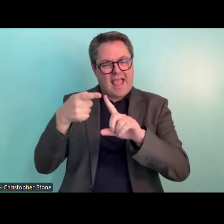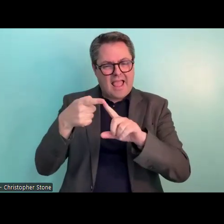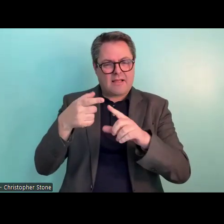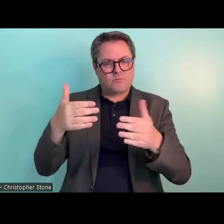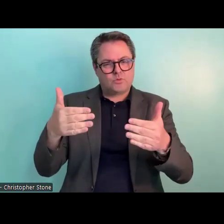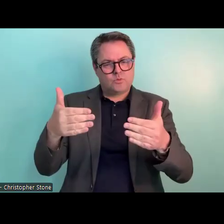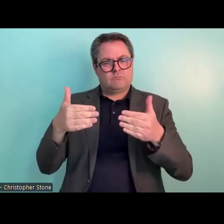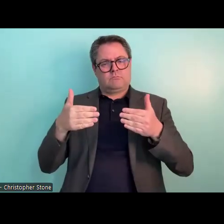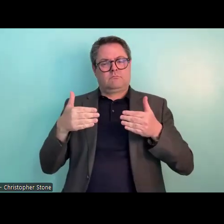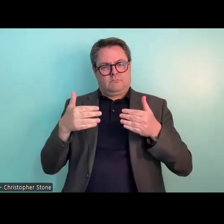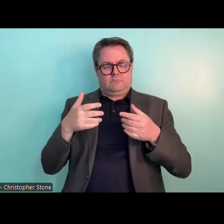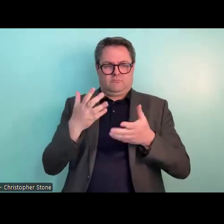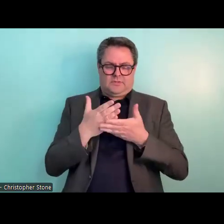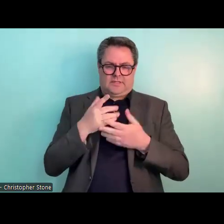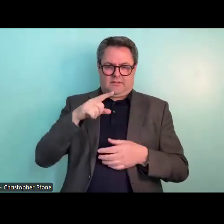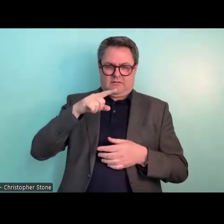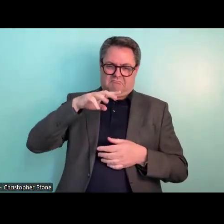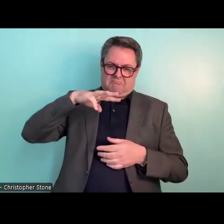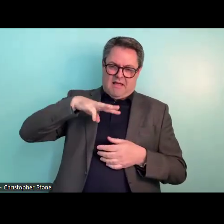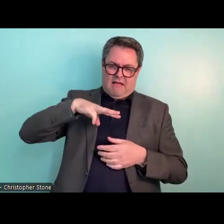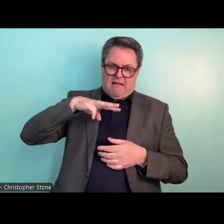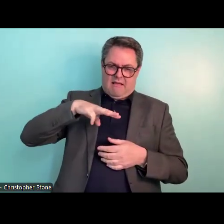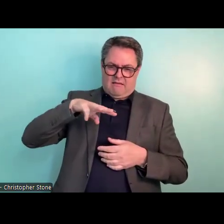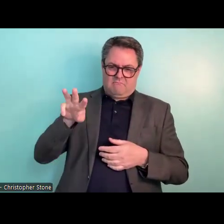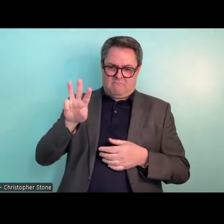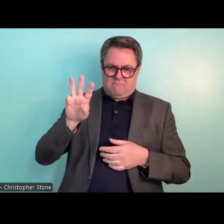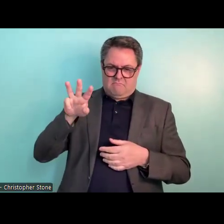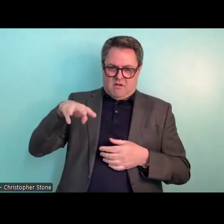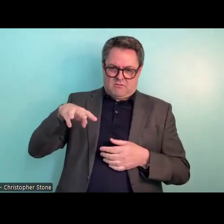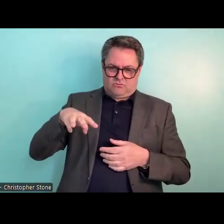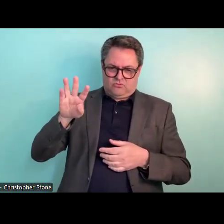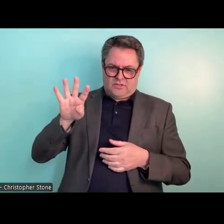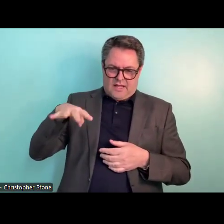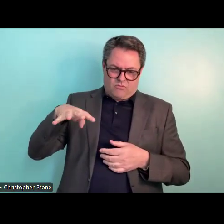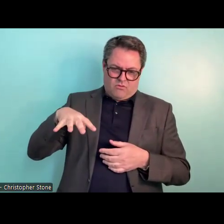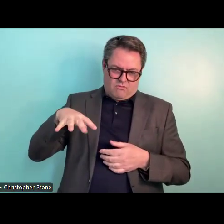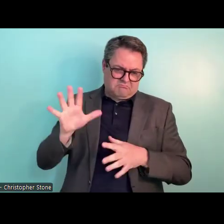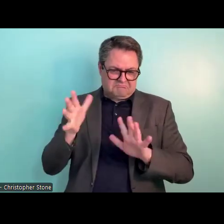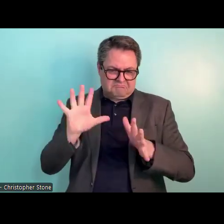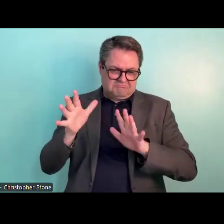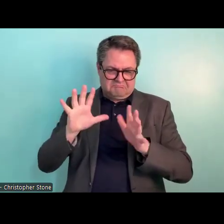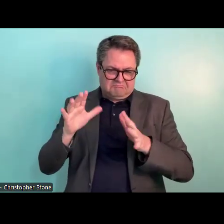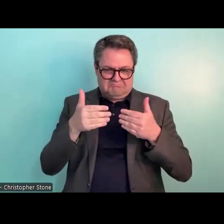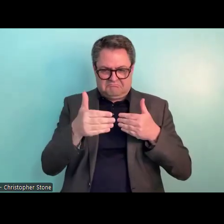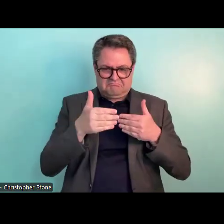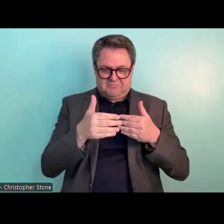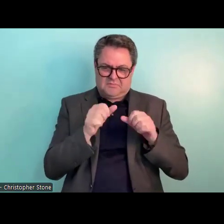May is slightly later than we would normally have this. We usually aim to have it slightly earlier in the year, usually around March or